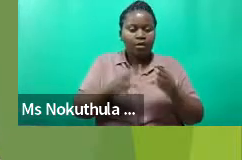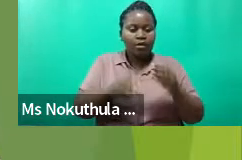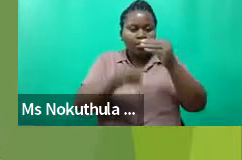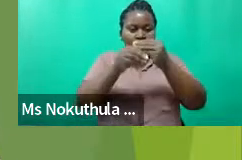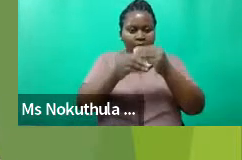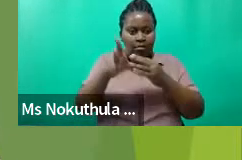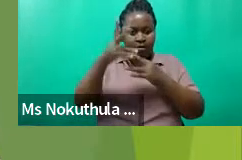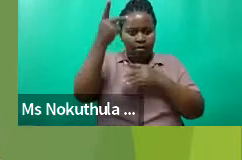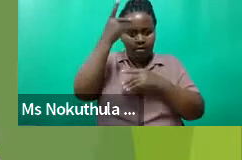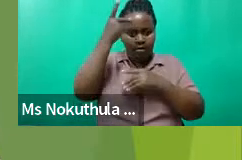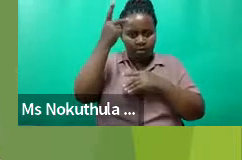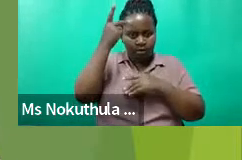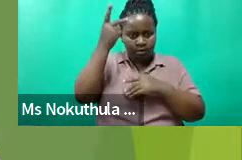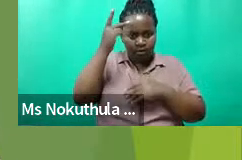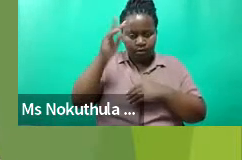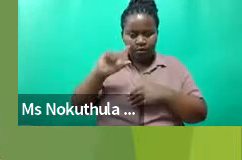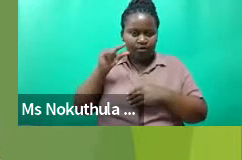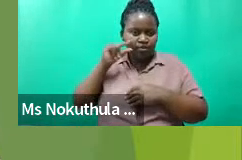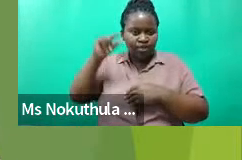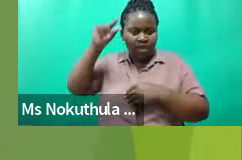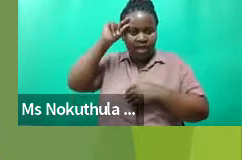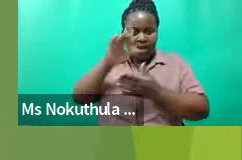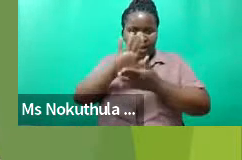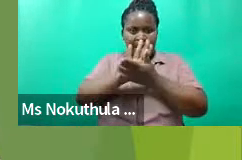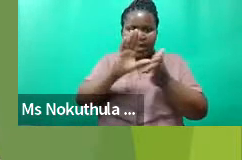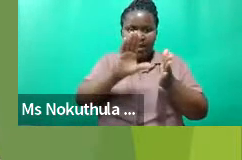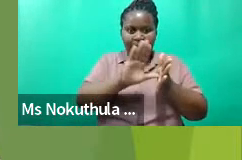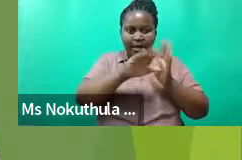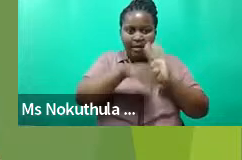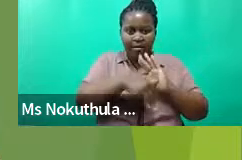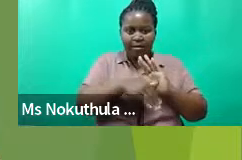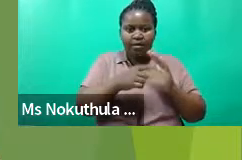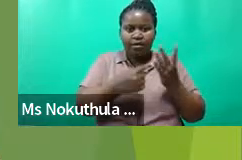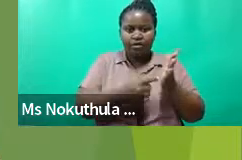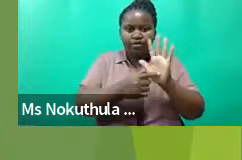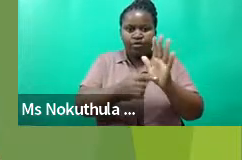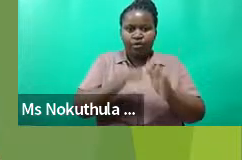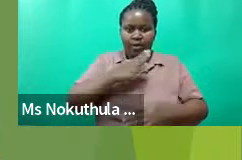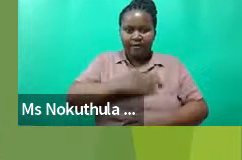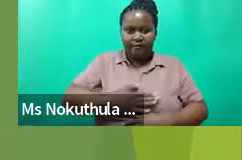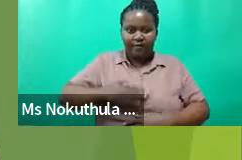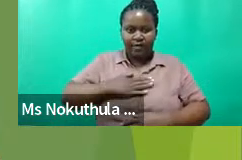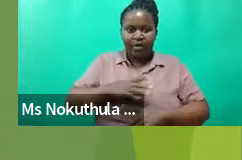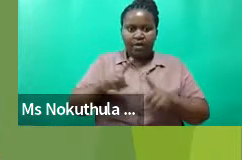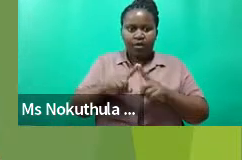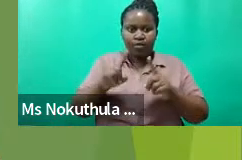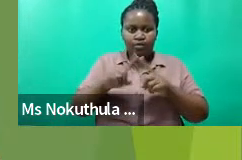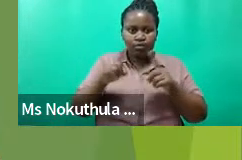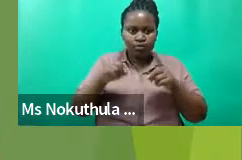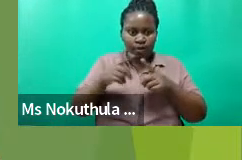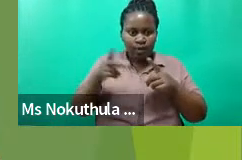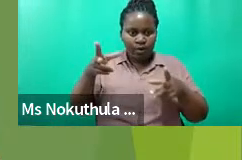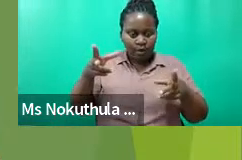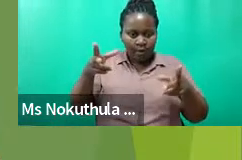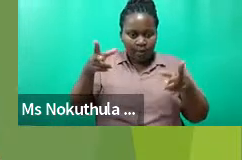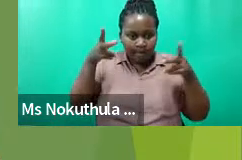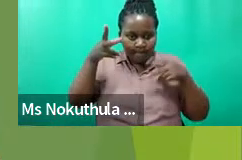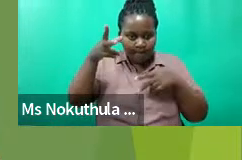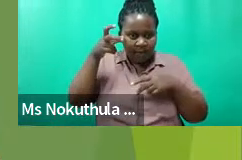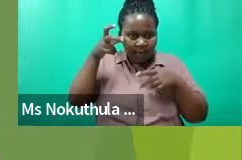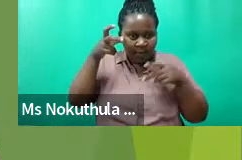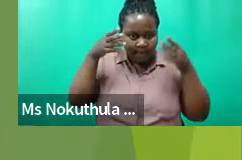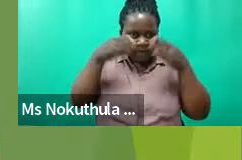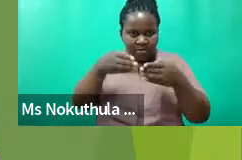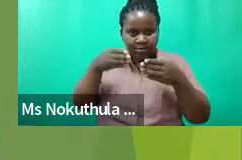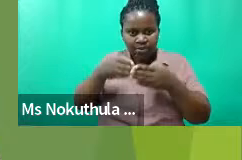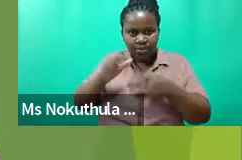the gender and disability as it explores the feelings and the perception of women living with physical disabilities. Not many studies have